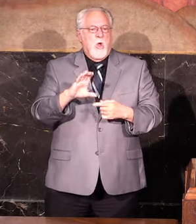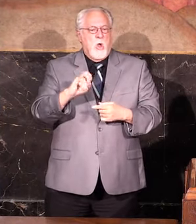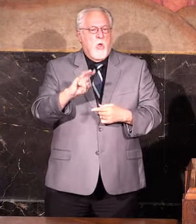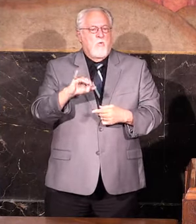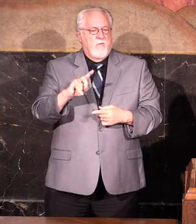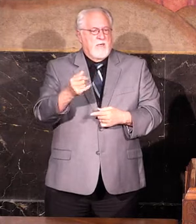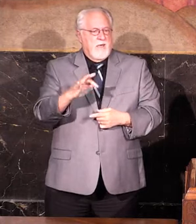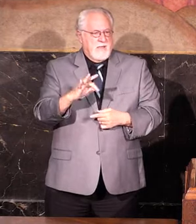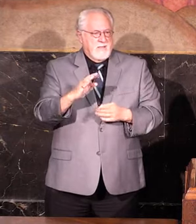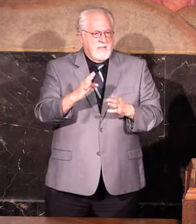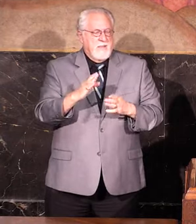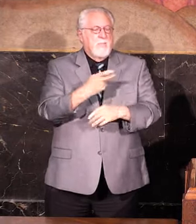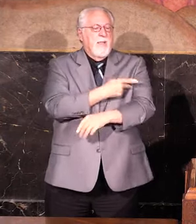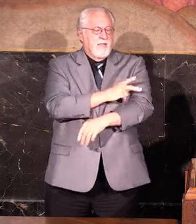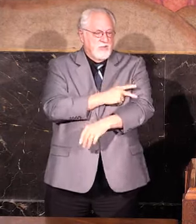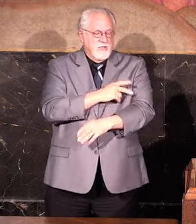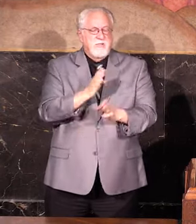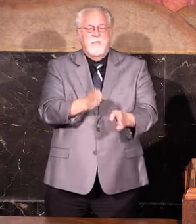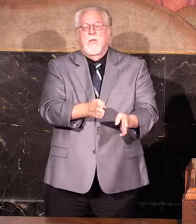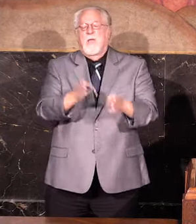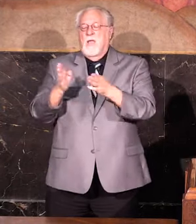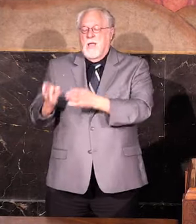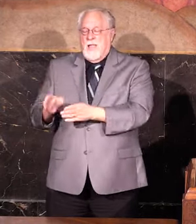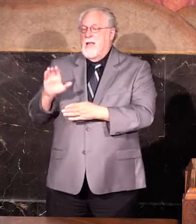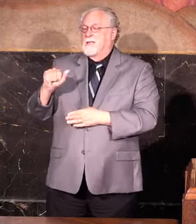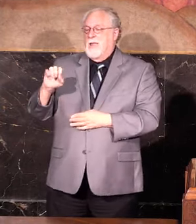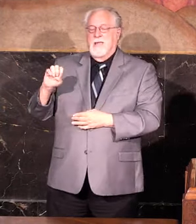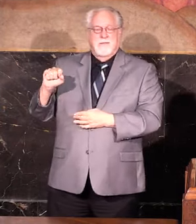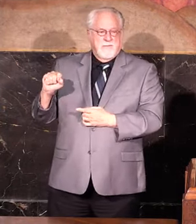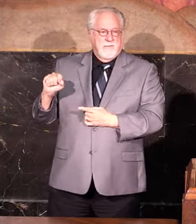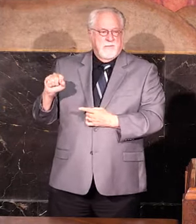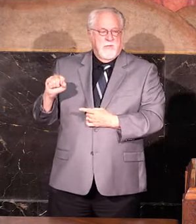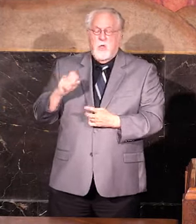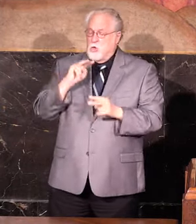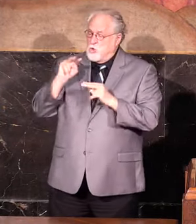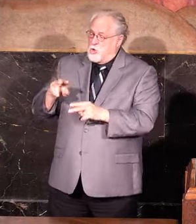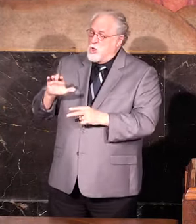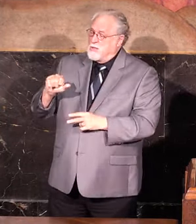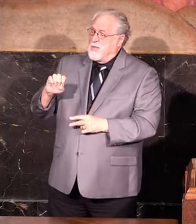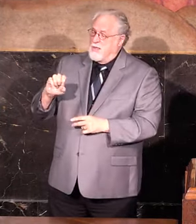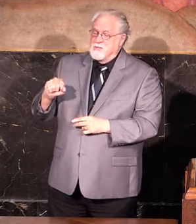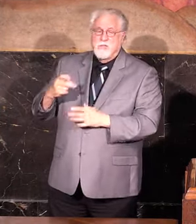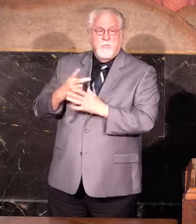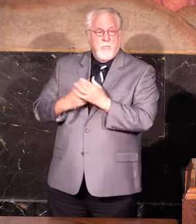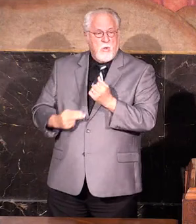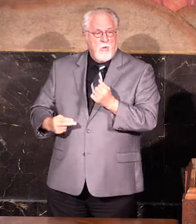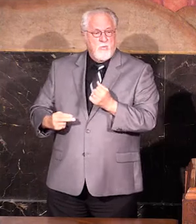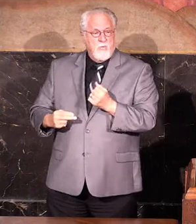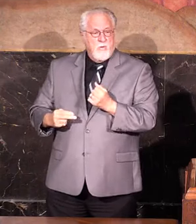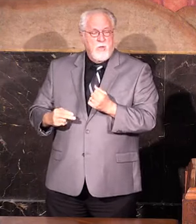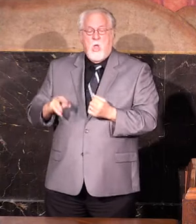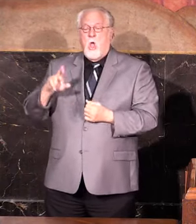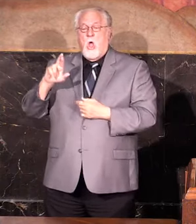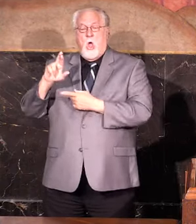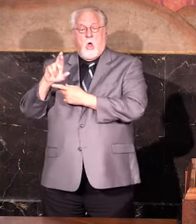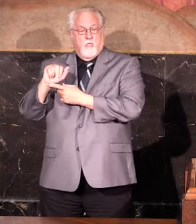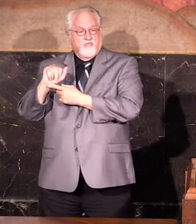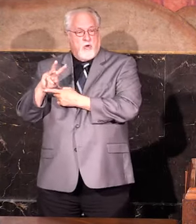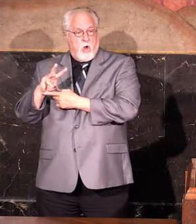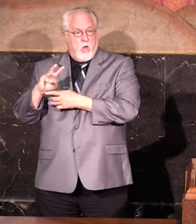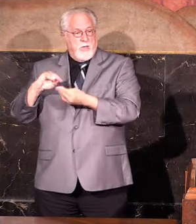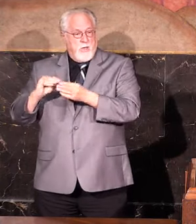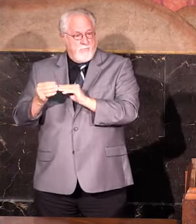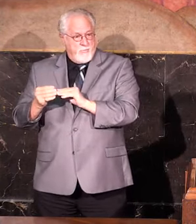COVID-19 patients, and then cases. And you look at cases both as a raw number of cases